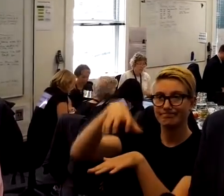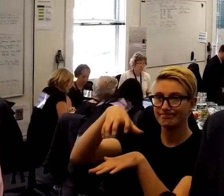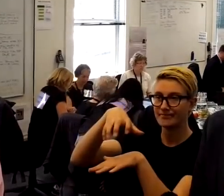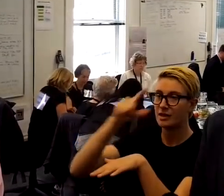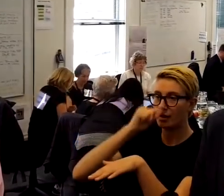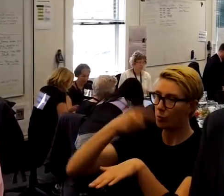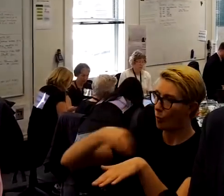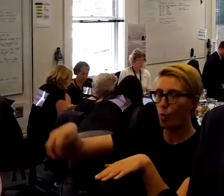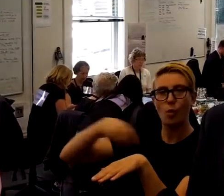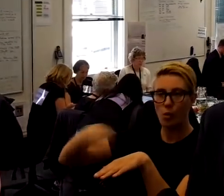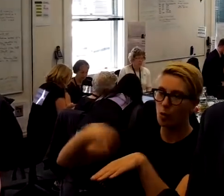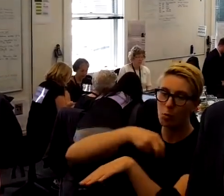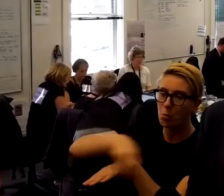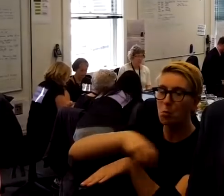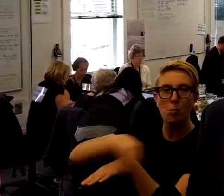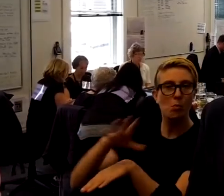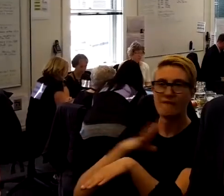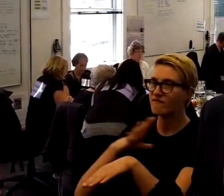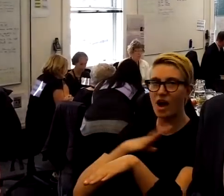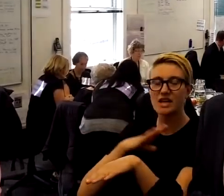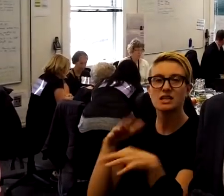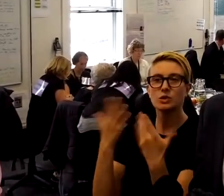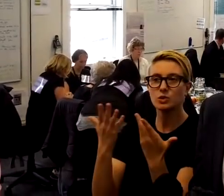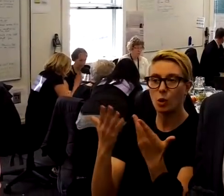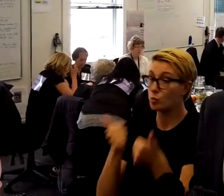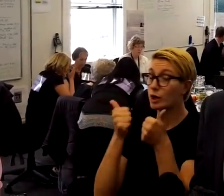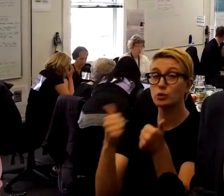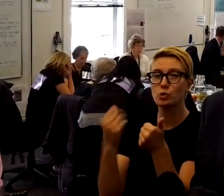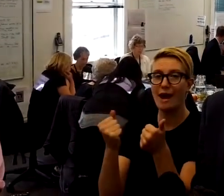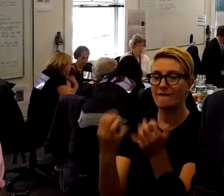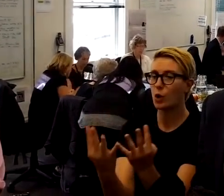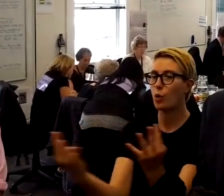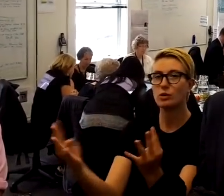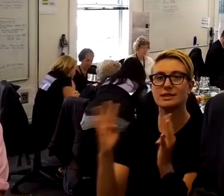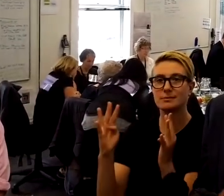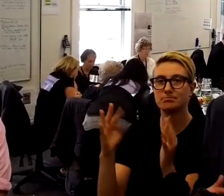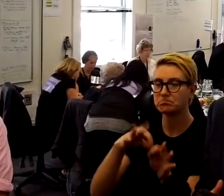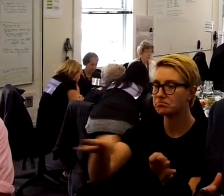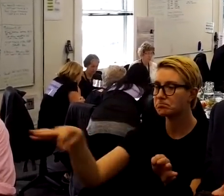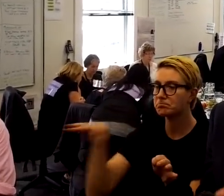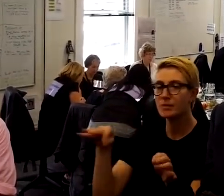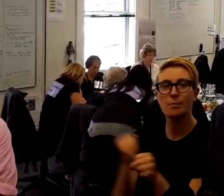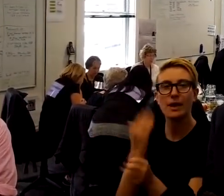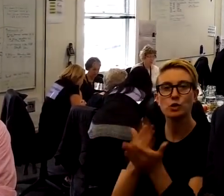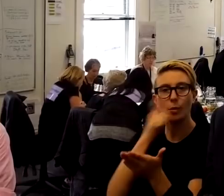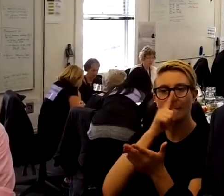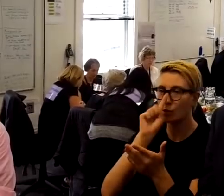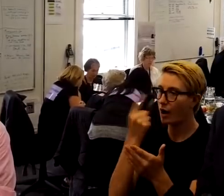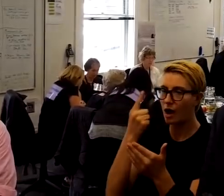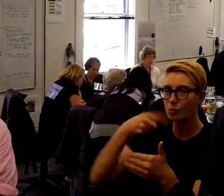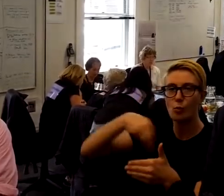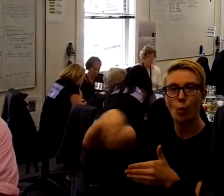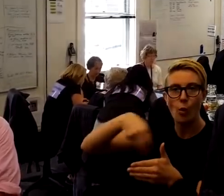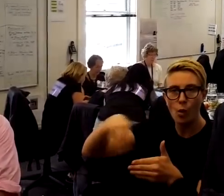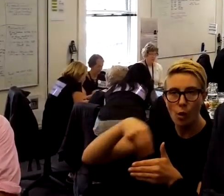walk along the pedestrian footpaths. So it was good to get that cordon eventually confined to the area that needs to be for